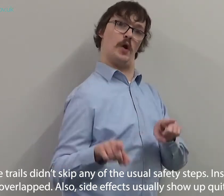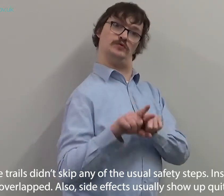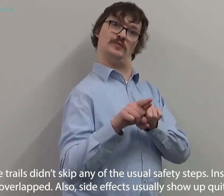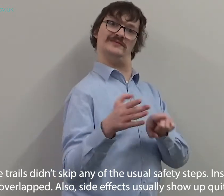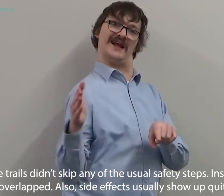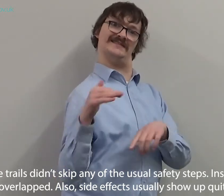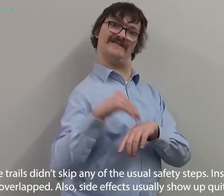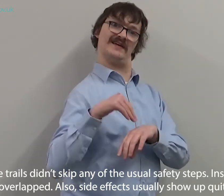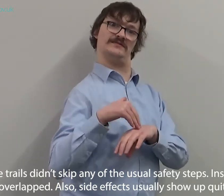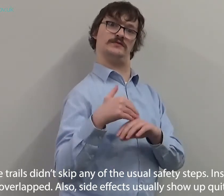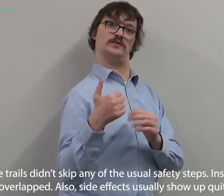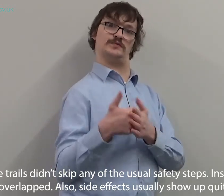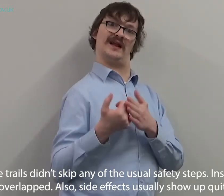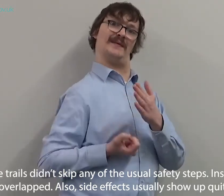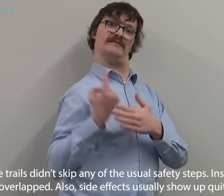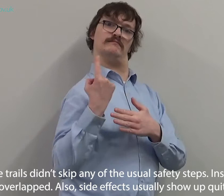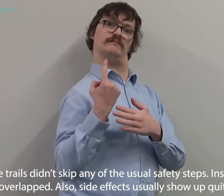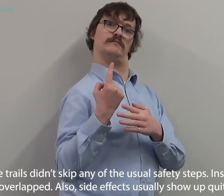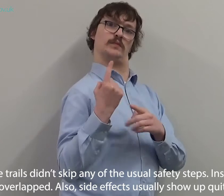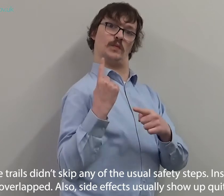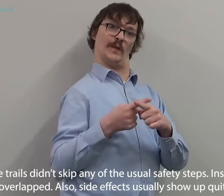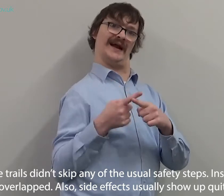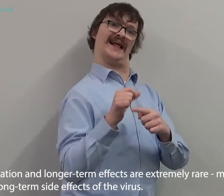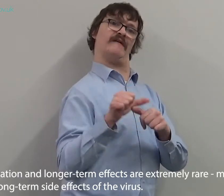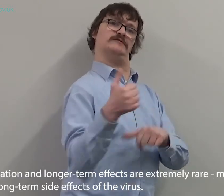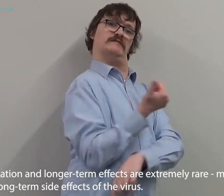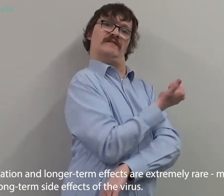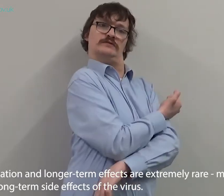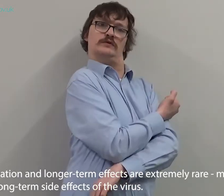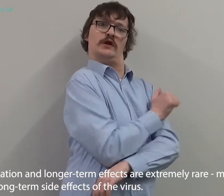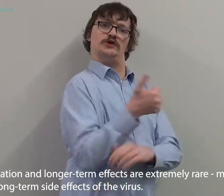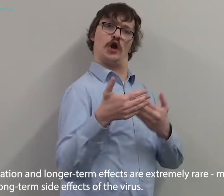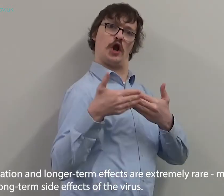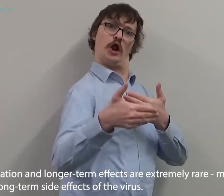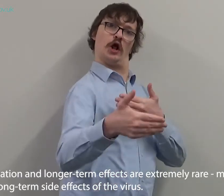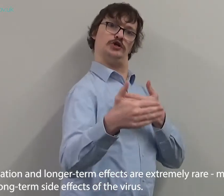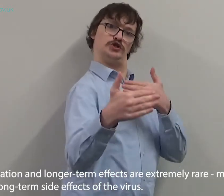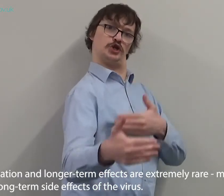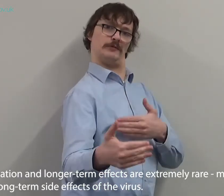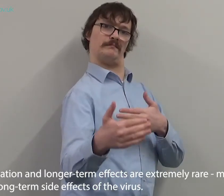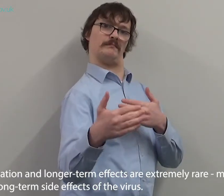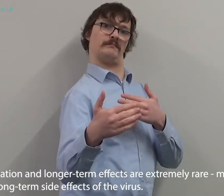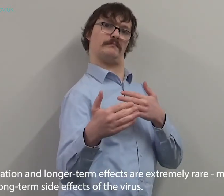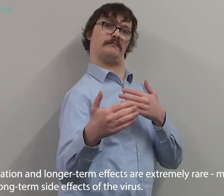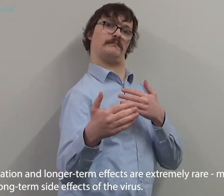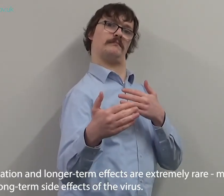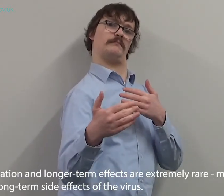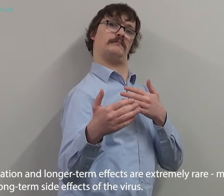Also, side effects usually show up quite quickly after vaccination. And longer term effects are extremely rare,